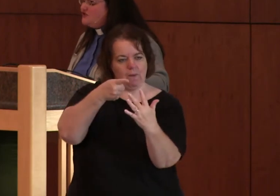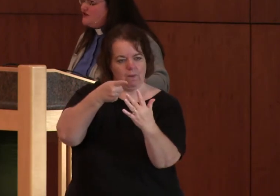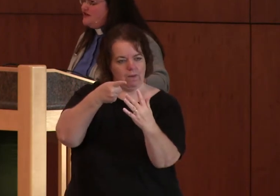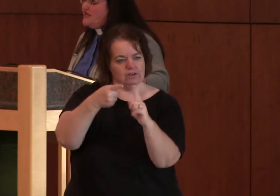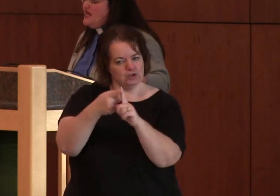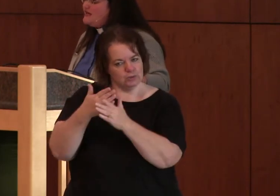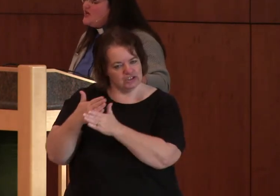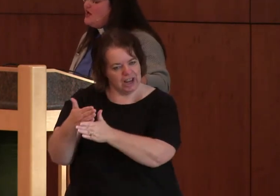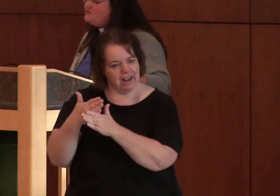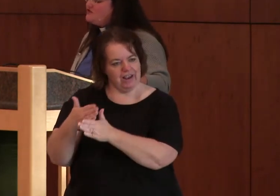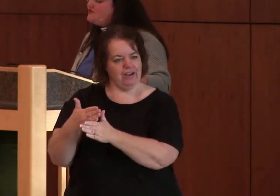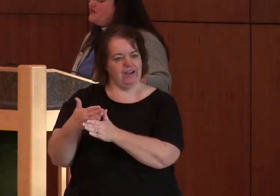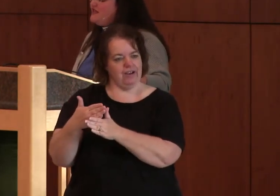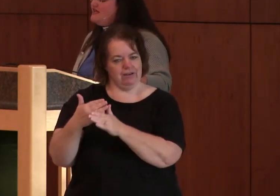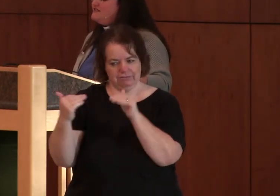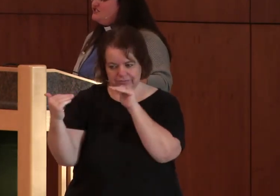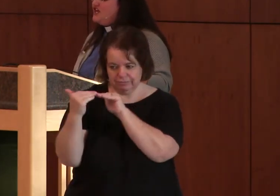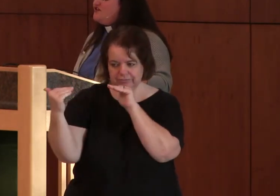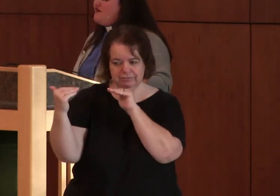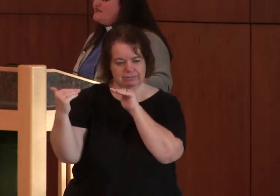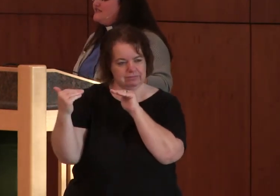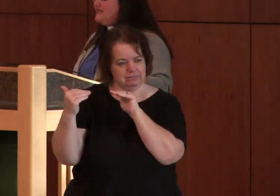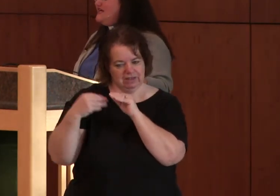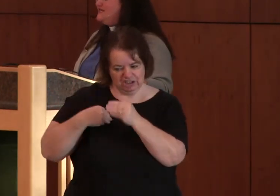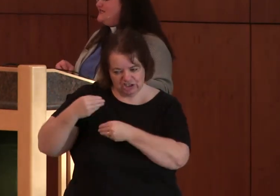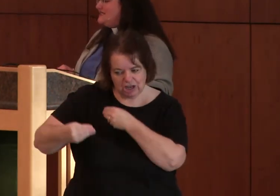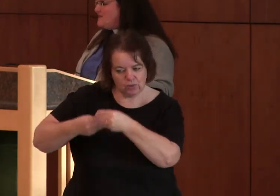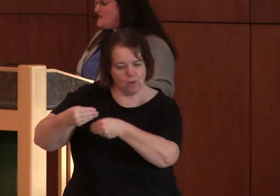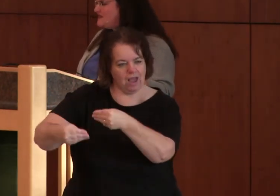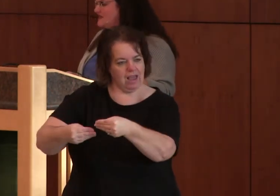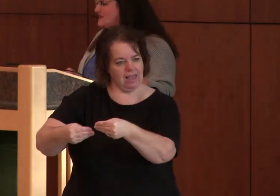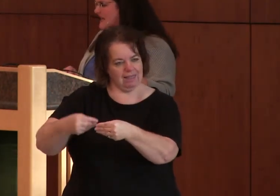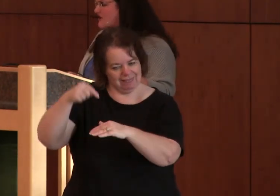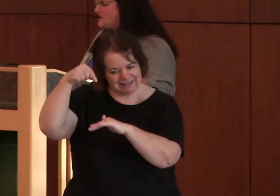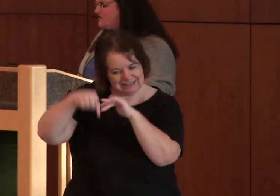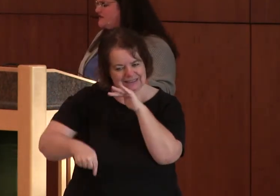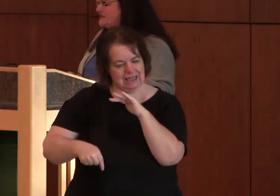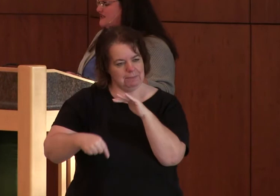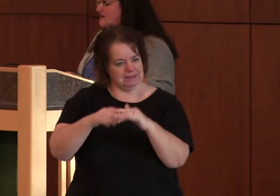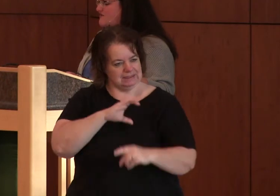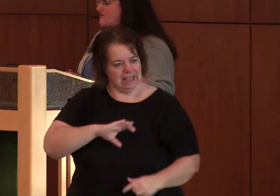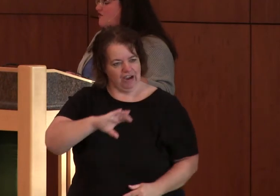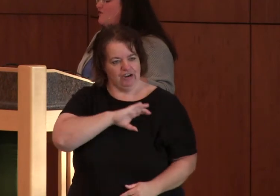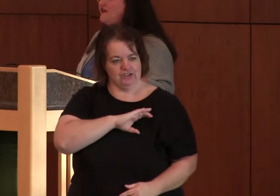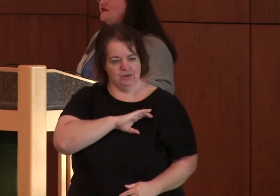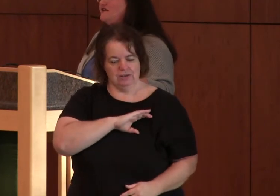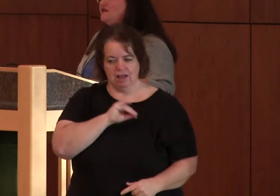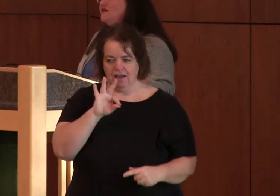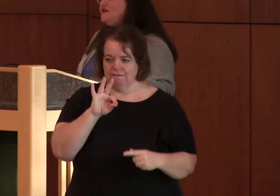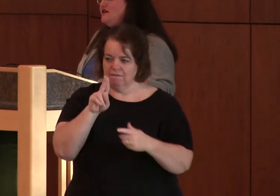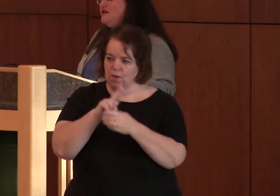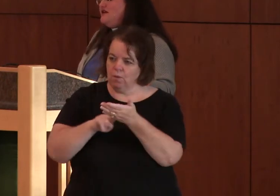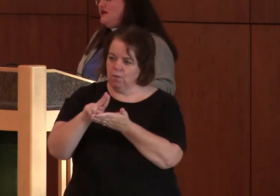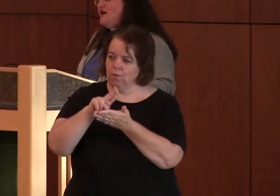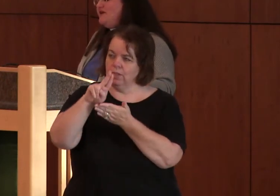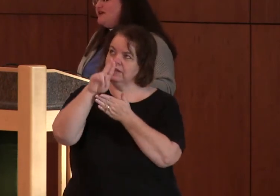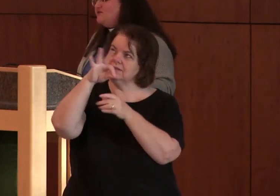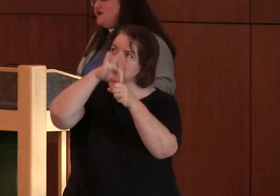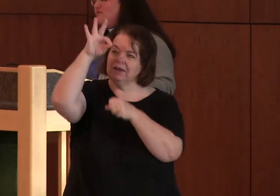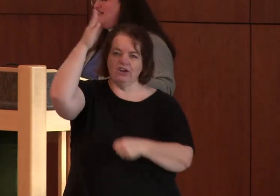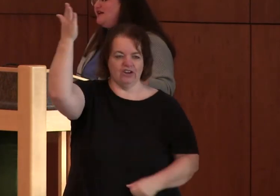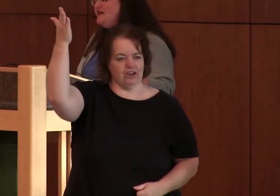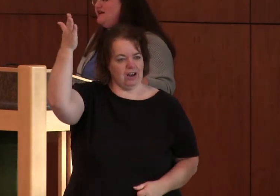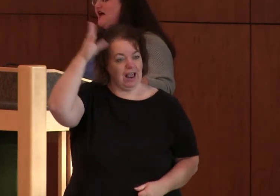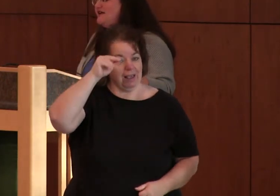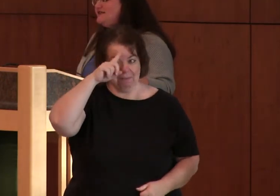of his children had come to realize that generosity is the deepest characteristic of the holy, and